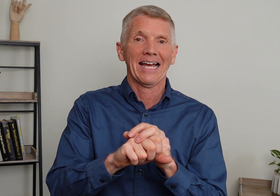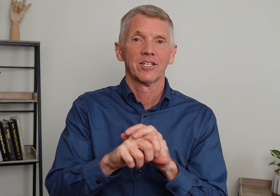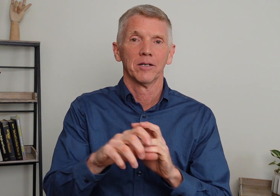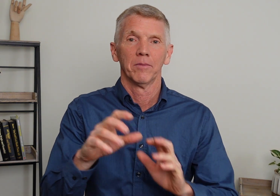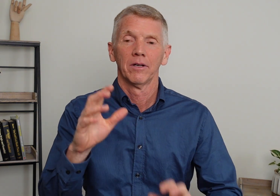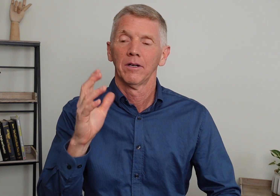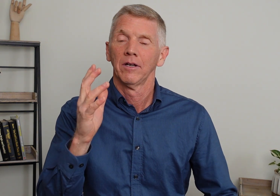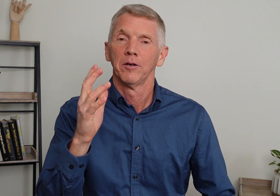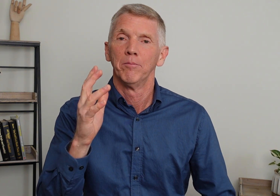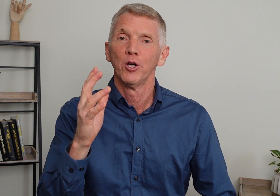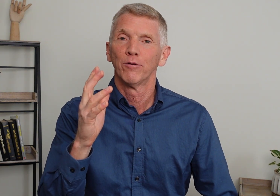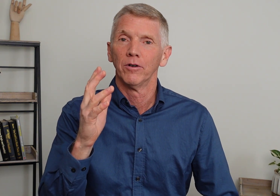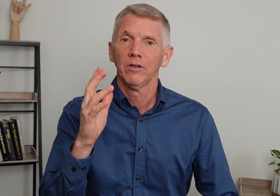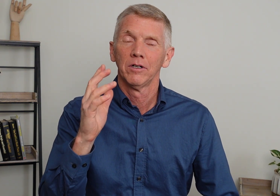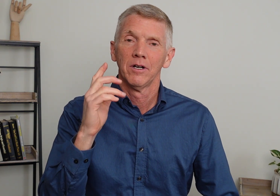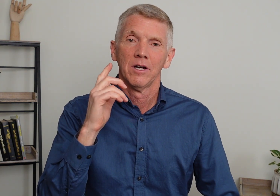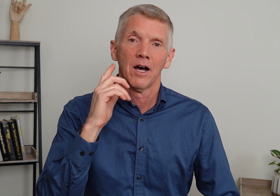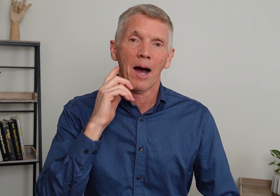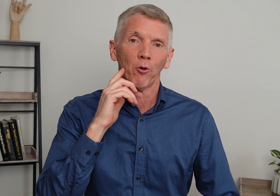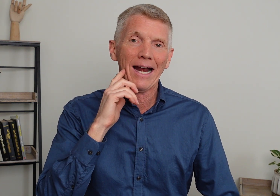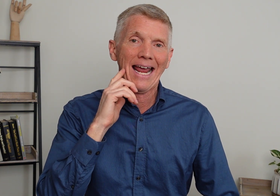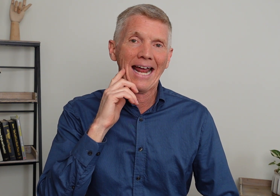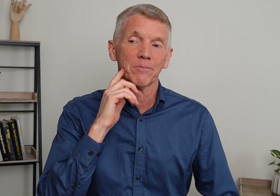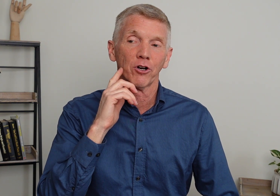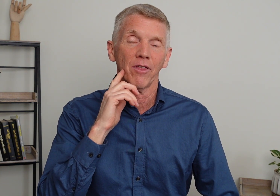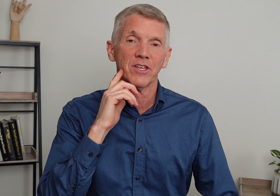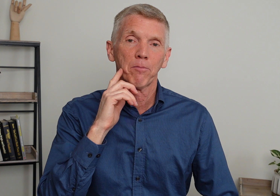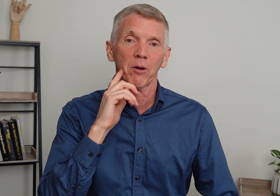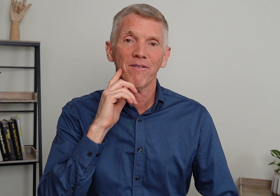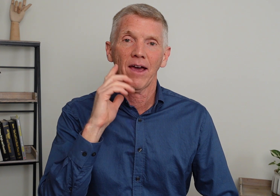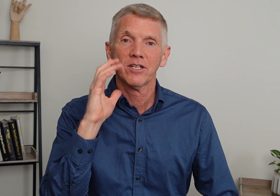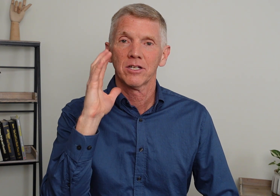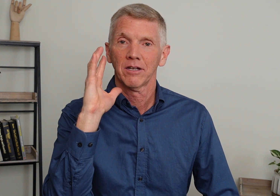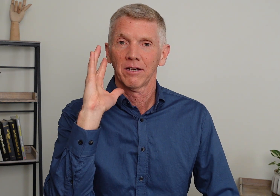handsome. Beautiful. I'm right-handed. I'm starting in this part of my face.